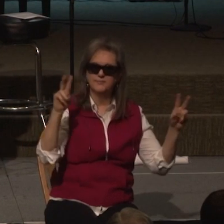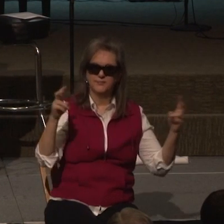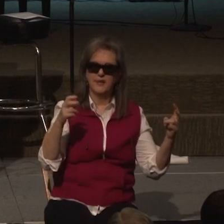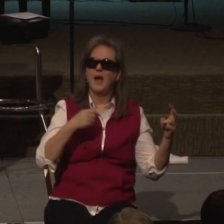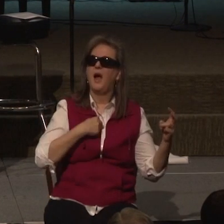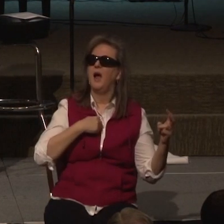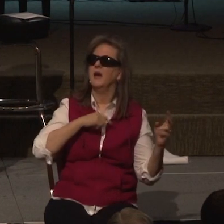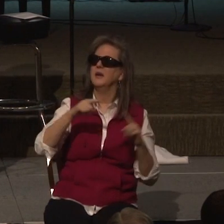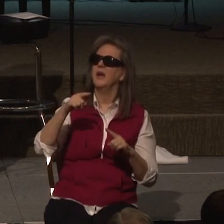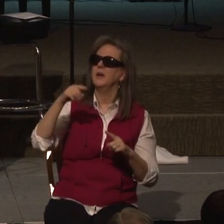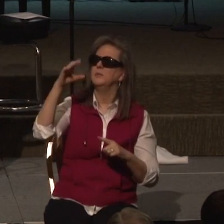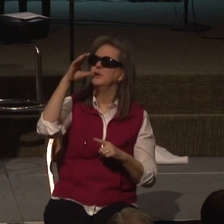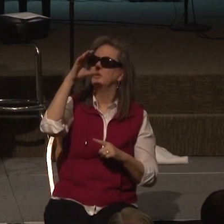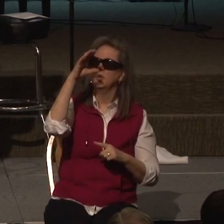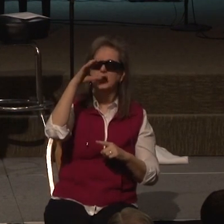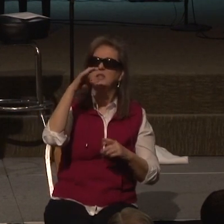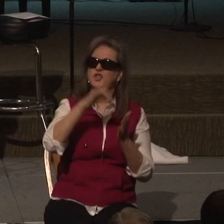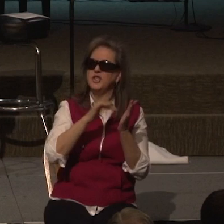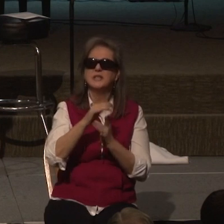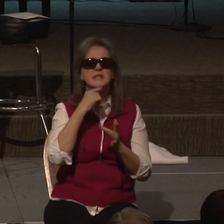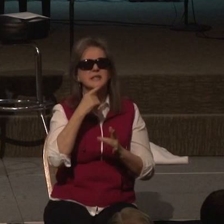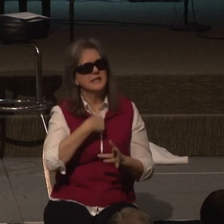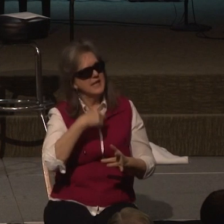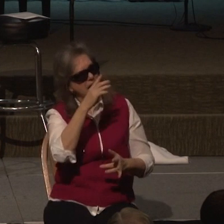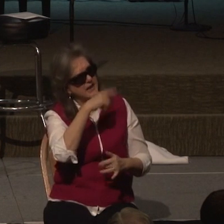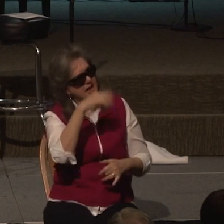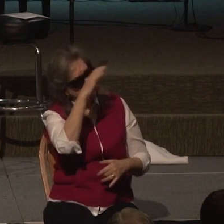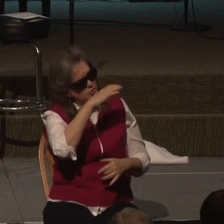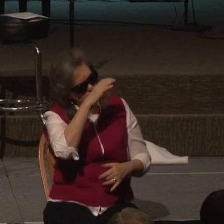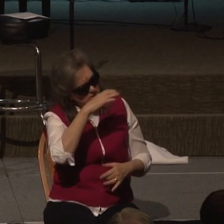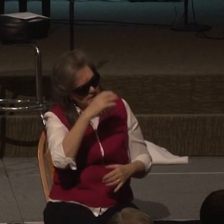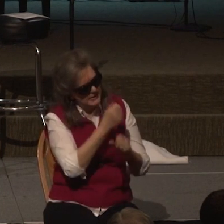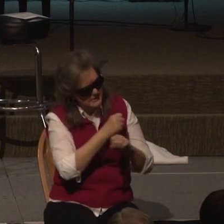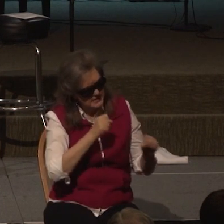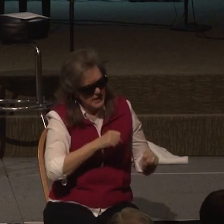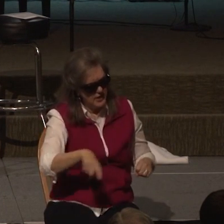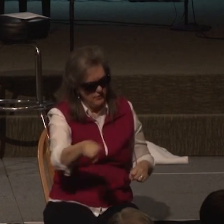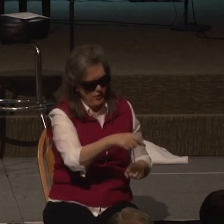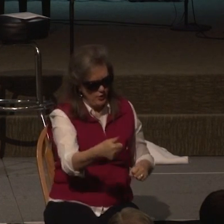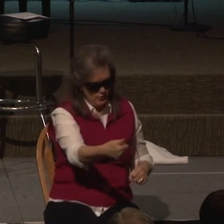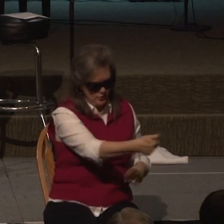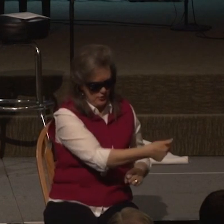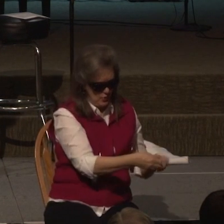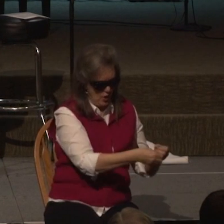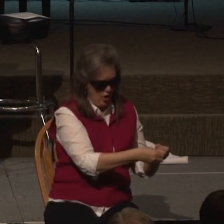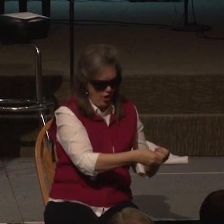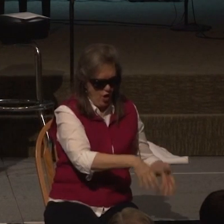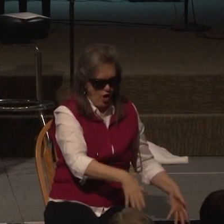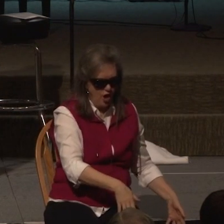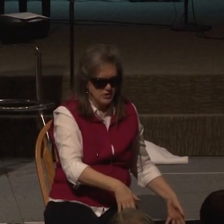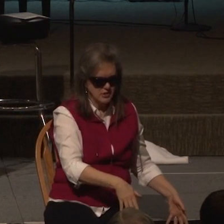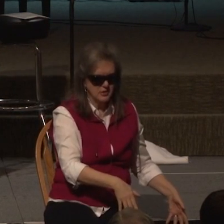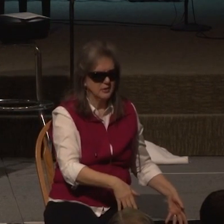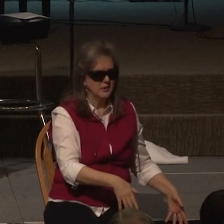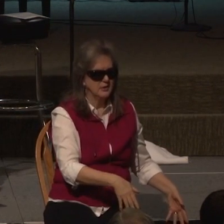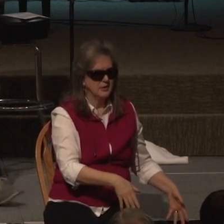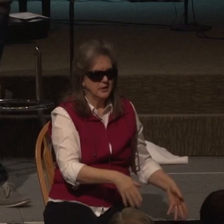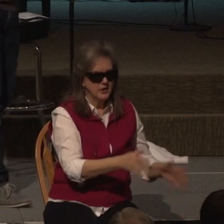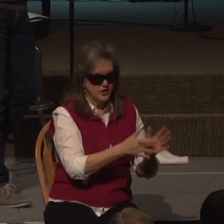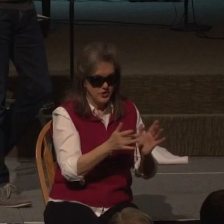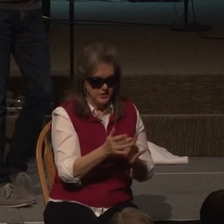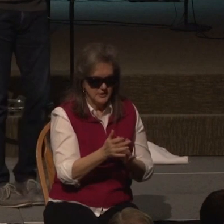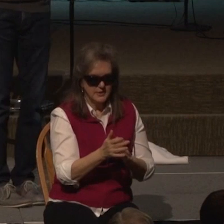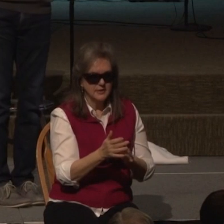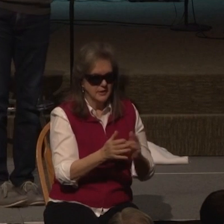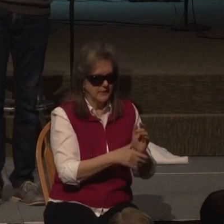seek and save those who are lost. I came to seek and save those who are lost. I